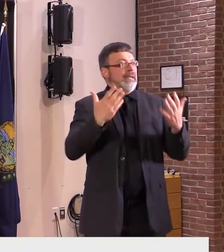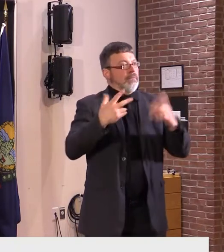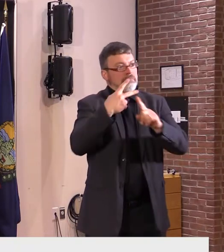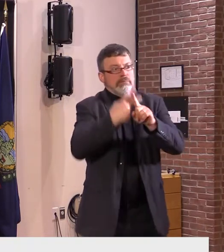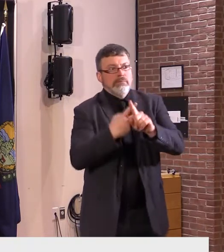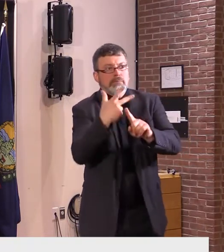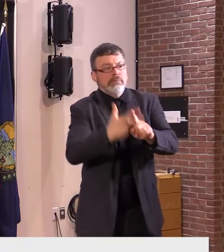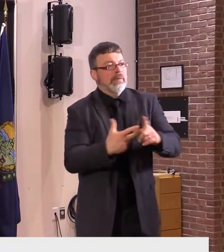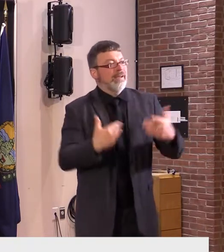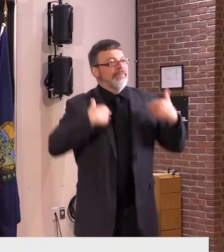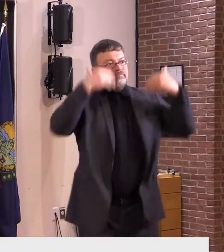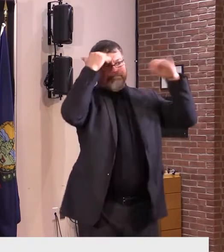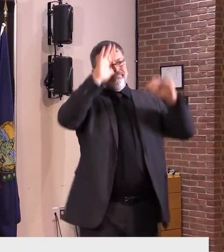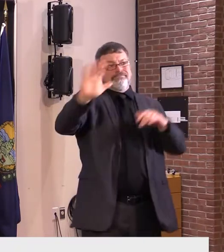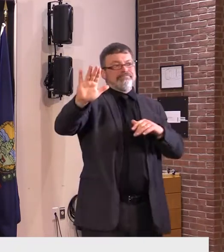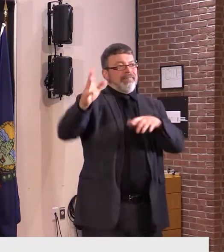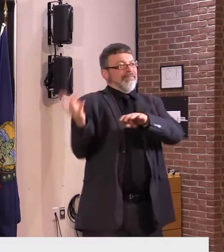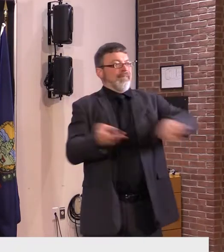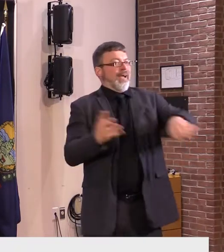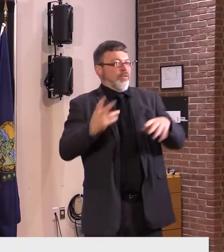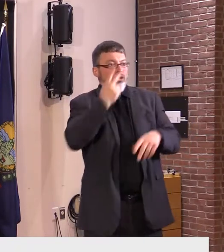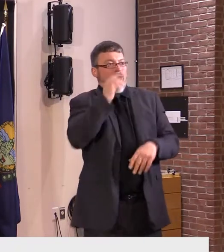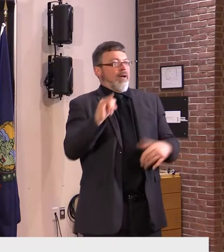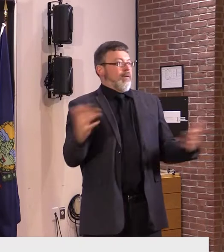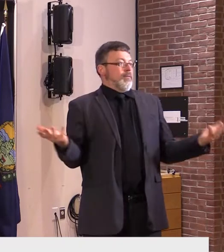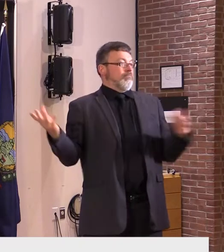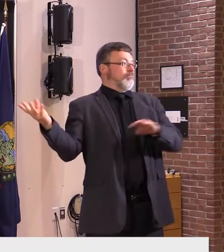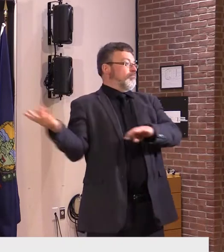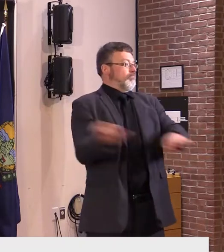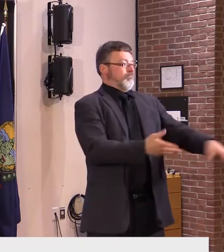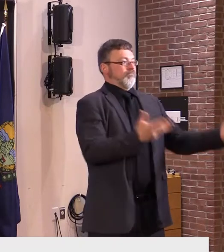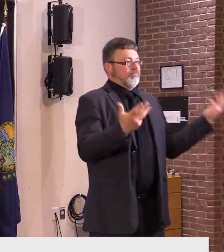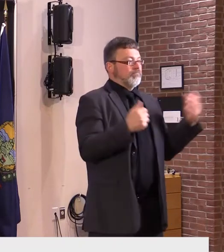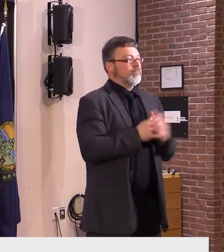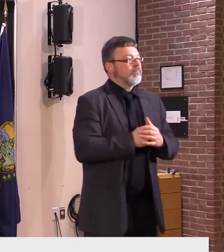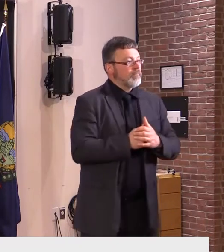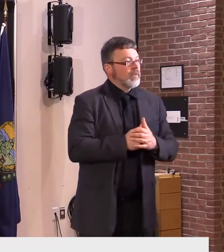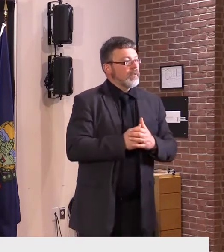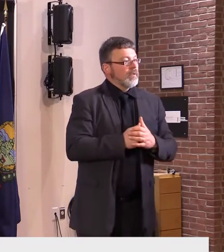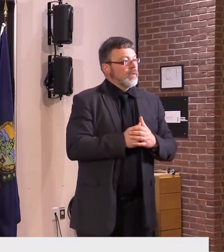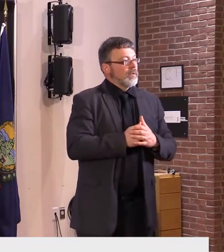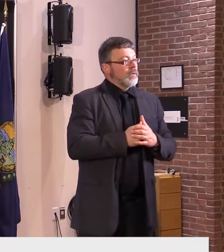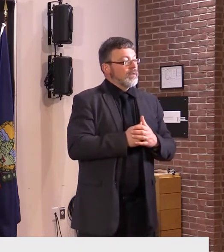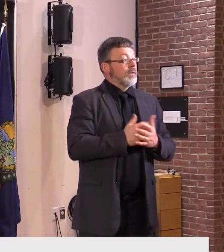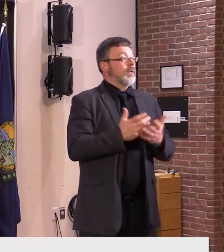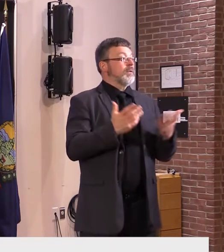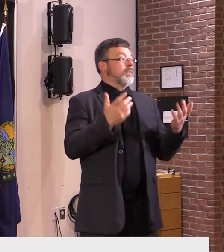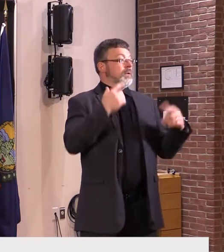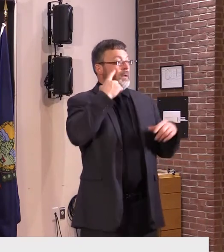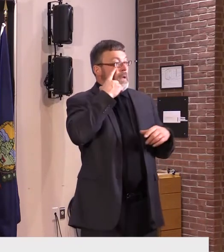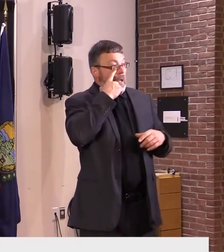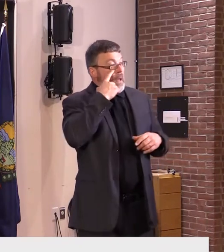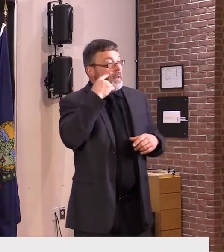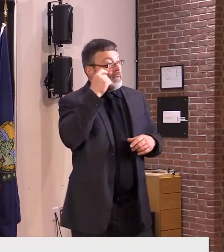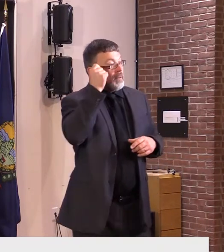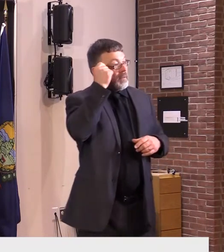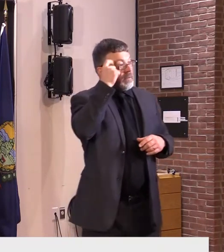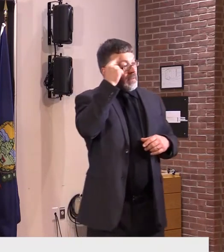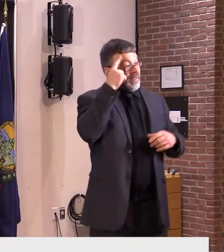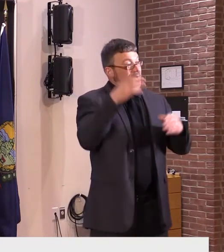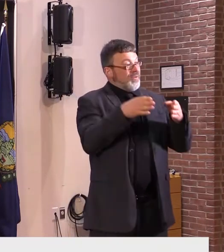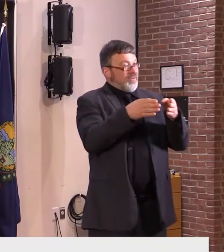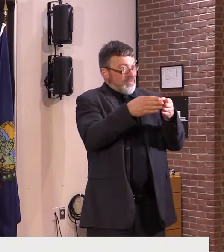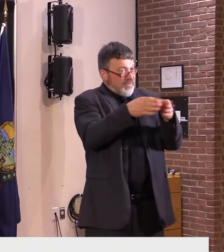WIC, Women, Infants, and Children program, and local health offices, is working to support families in keeping